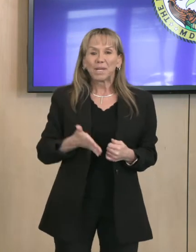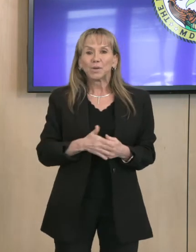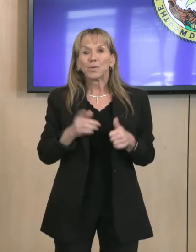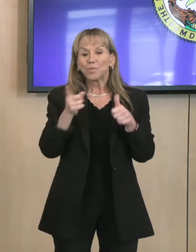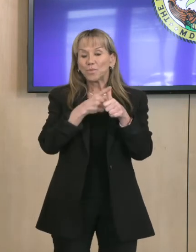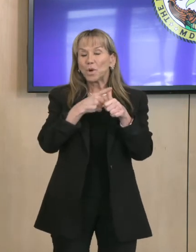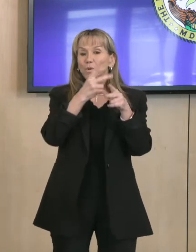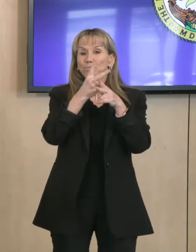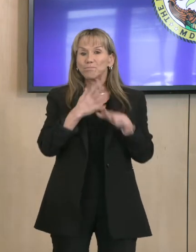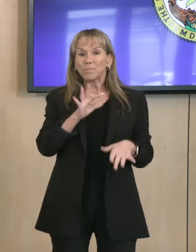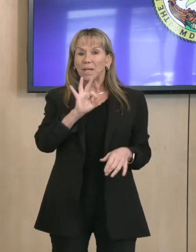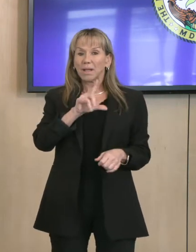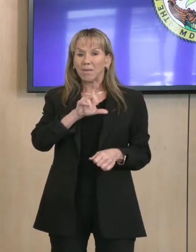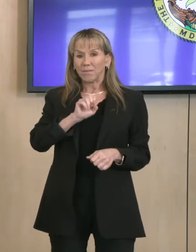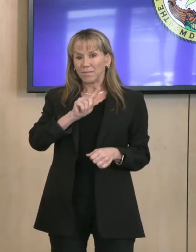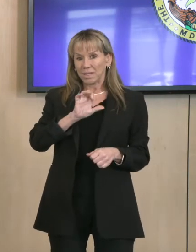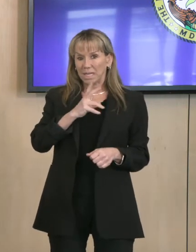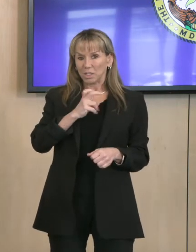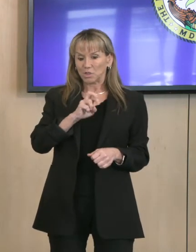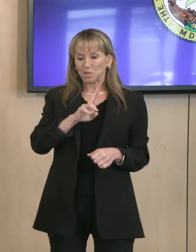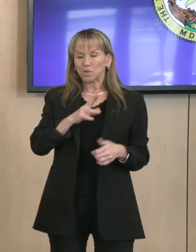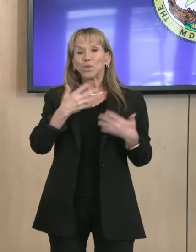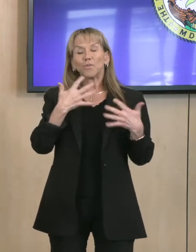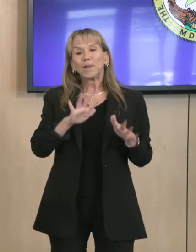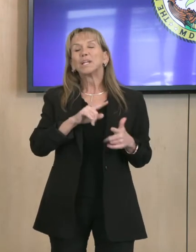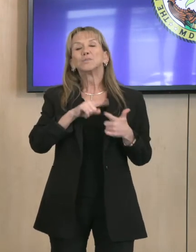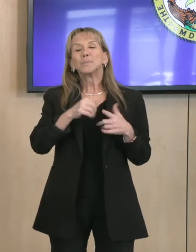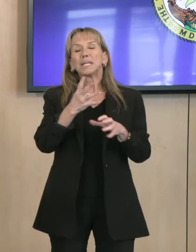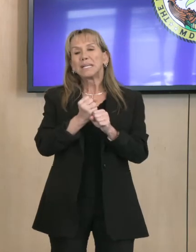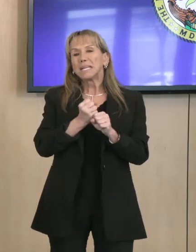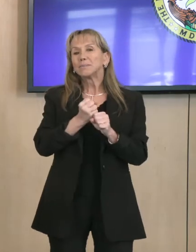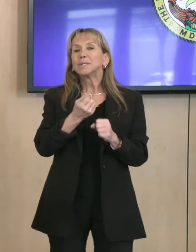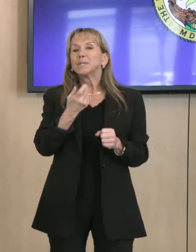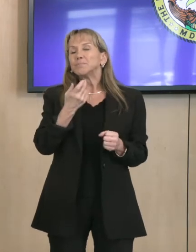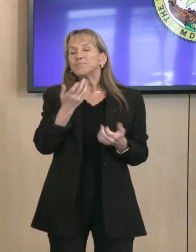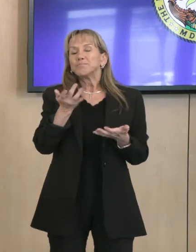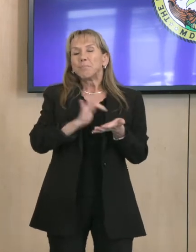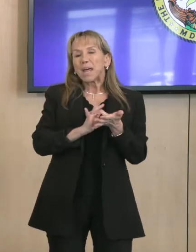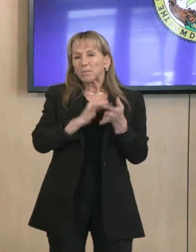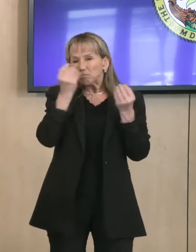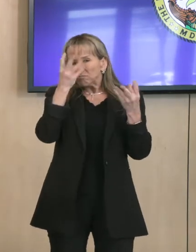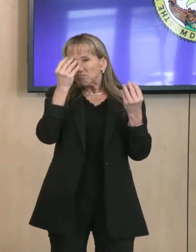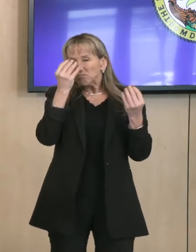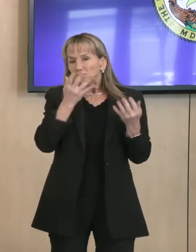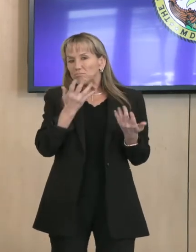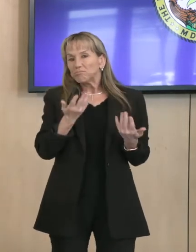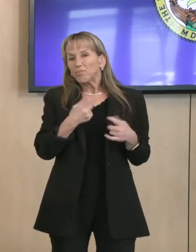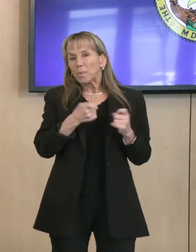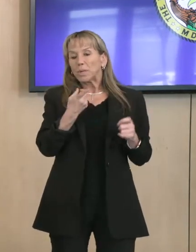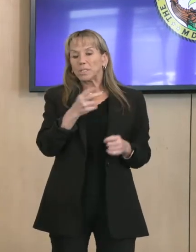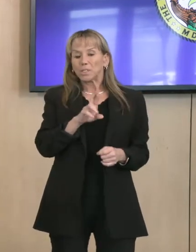Supervisor Fletcher, and then we'll hear a medical update from Dr. Wooten.